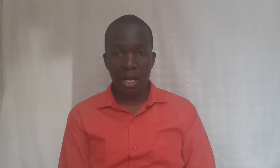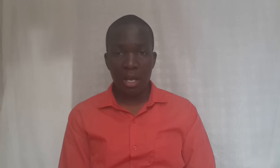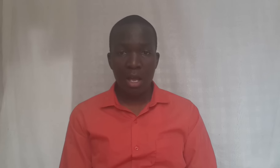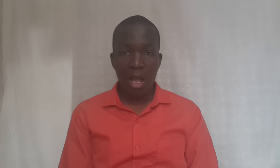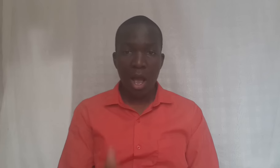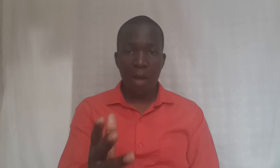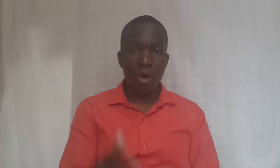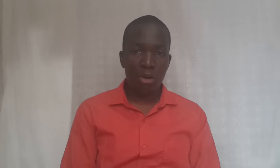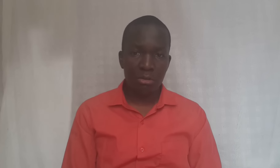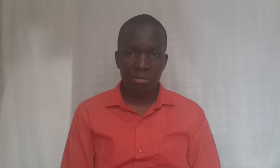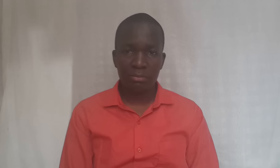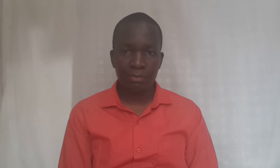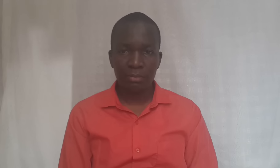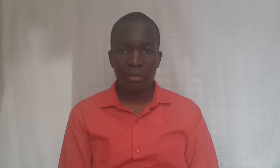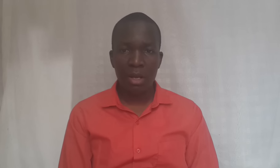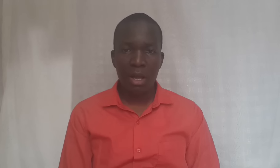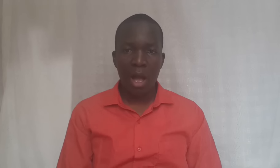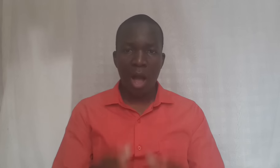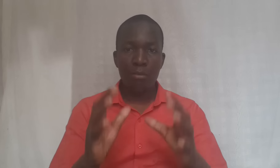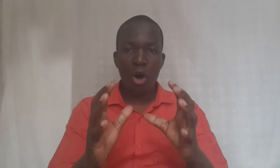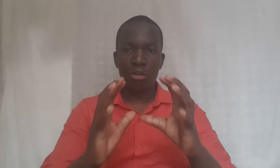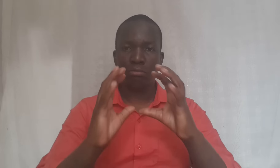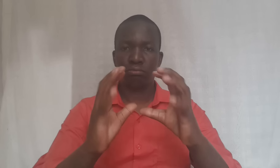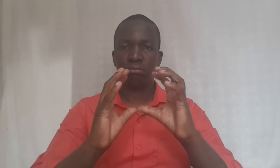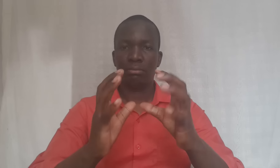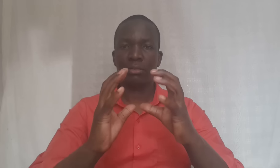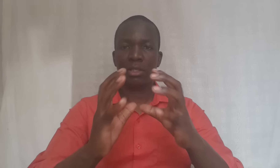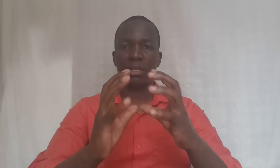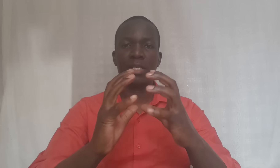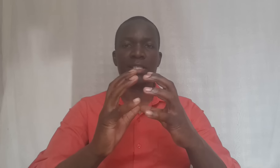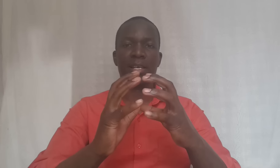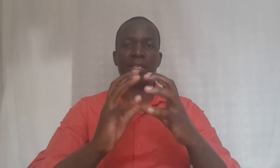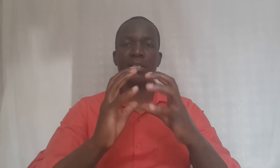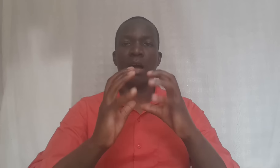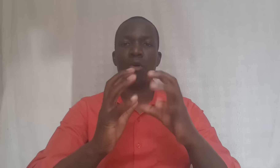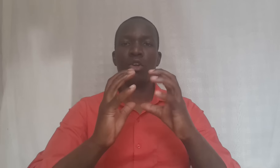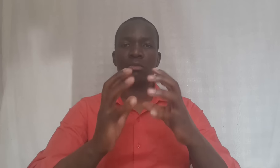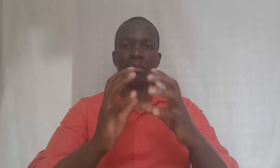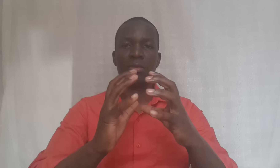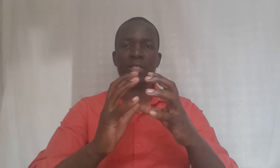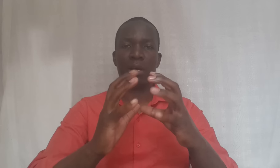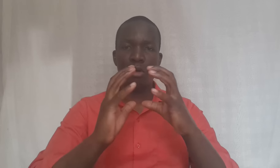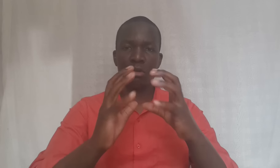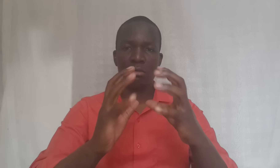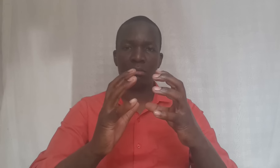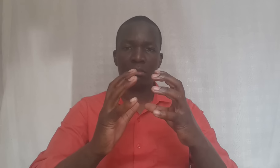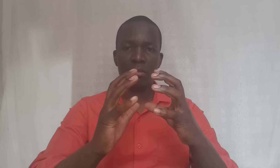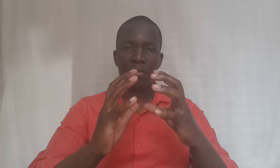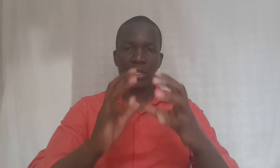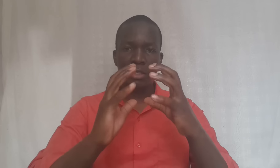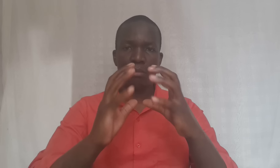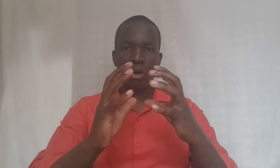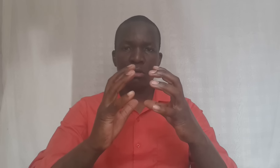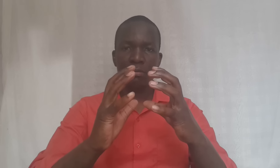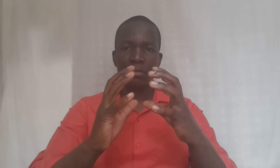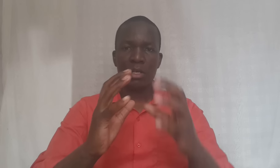a ball. A ball, just like this, a ball, this is a ball, this is a ball. Now